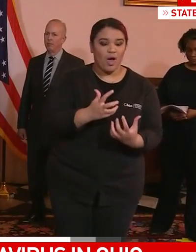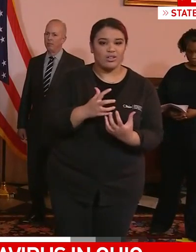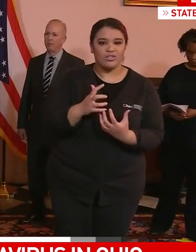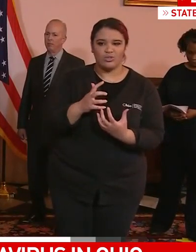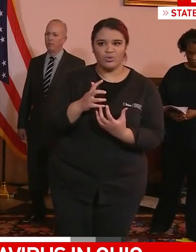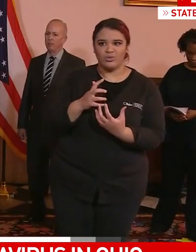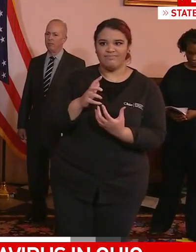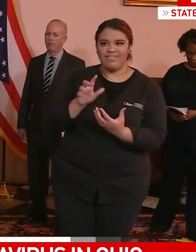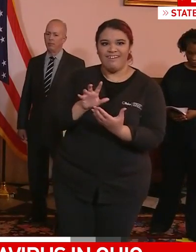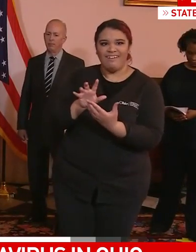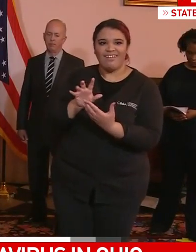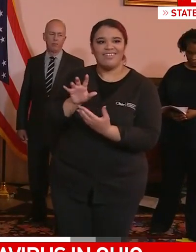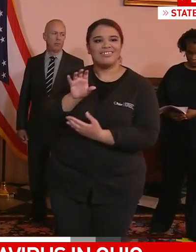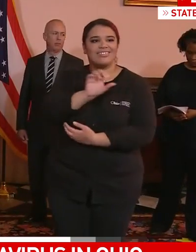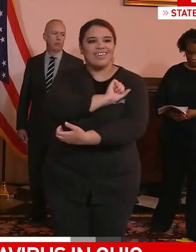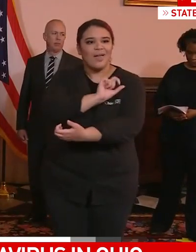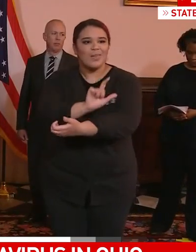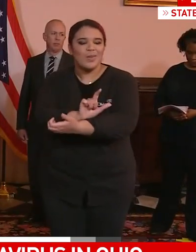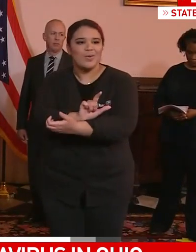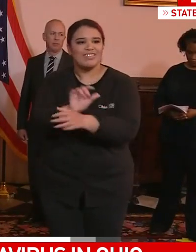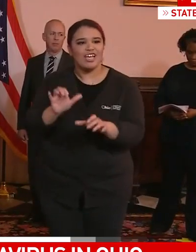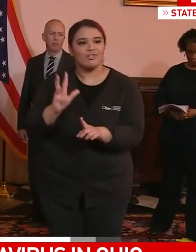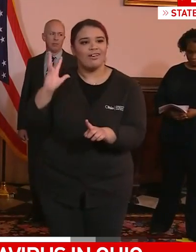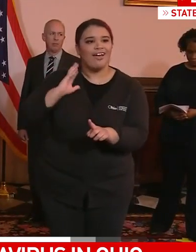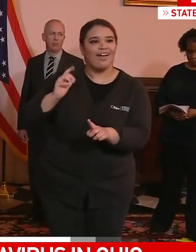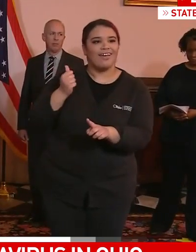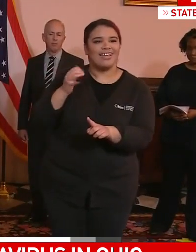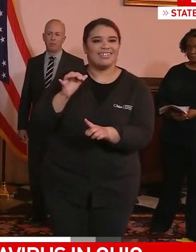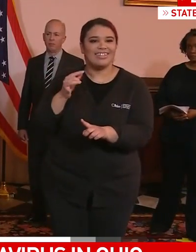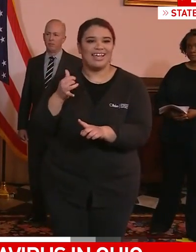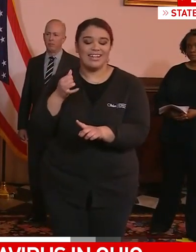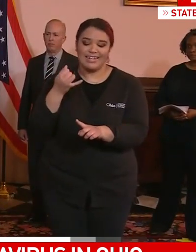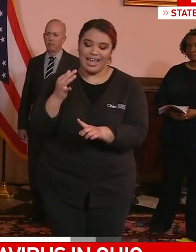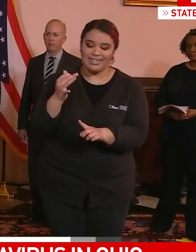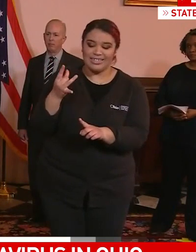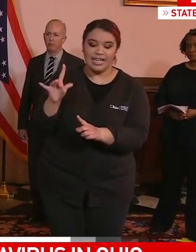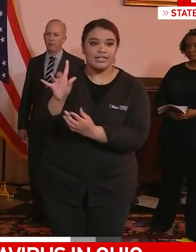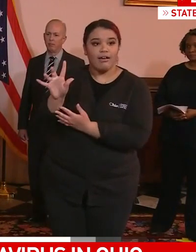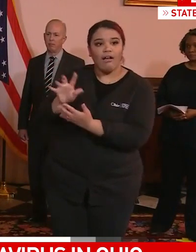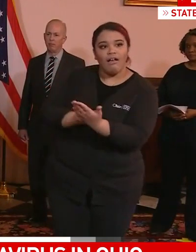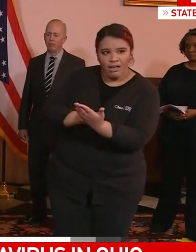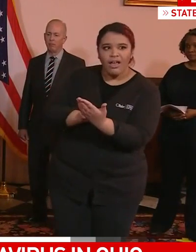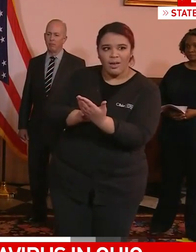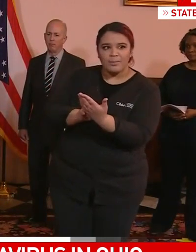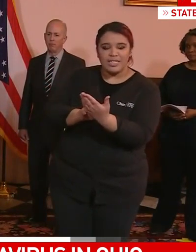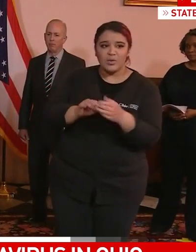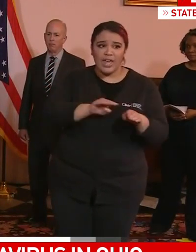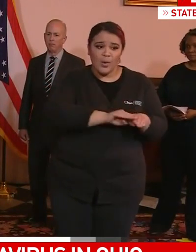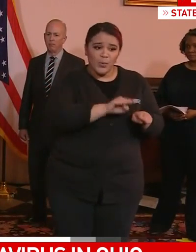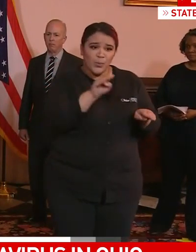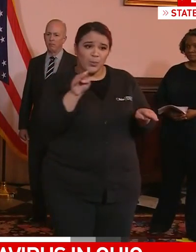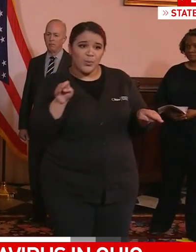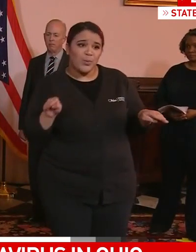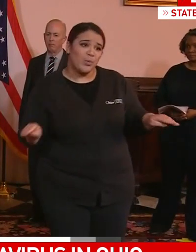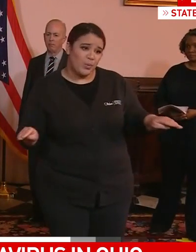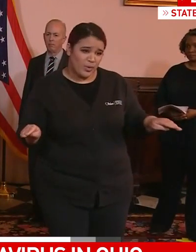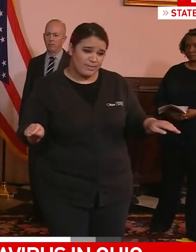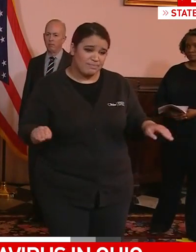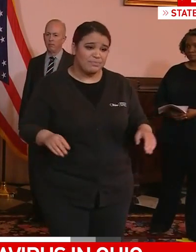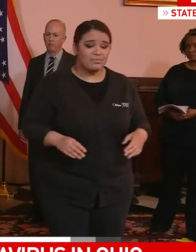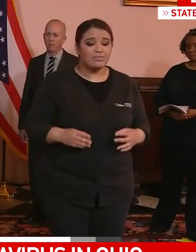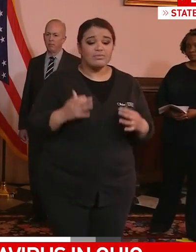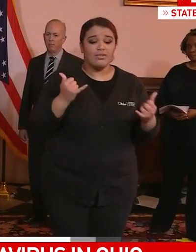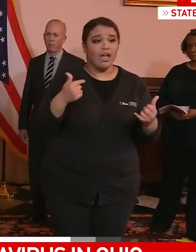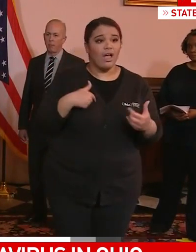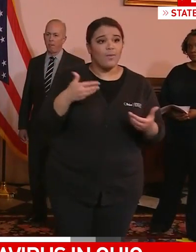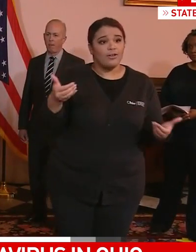weeks that we have and what the hospitals we're telling you about. So next I'd like to introduce Mike Abrams. He is the CEO and